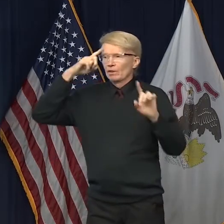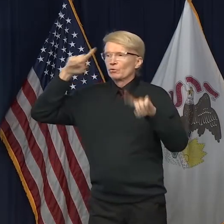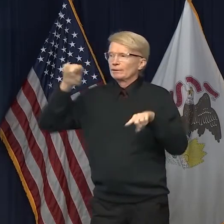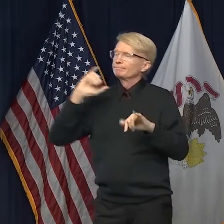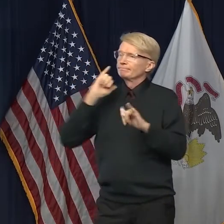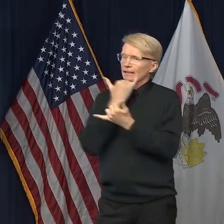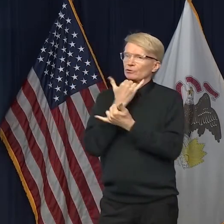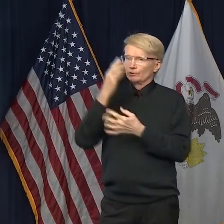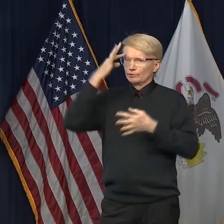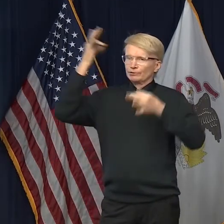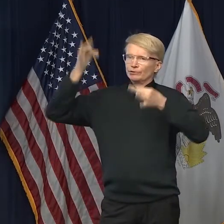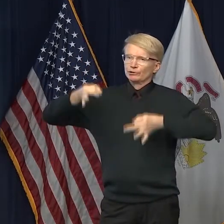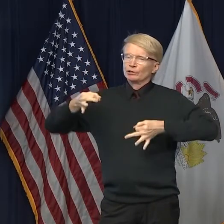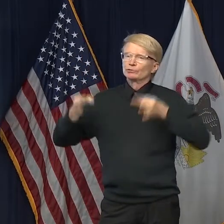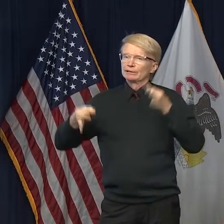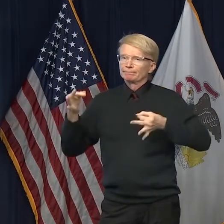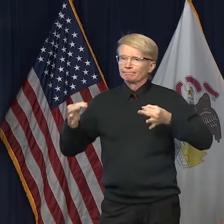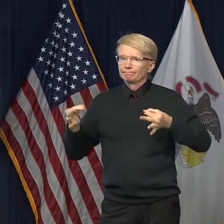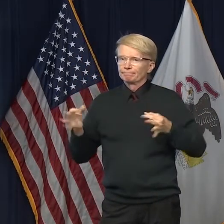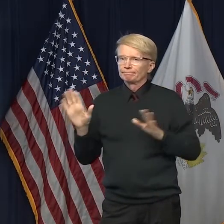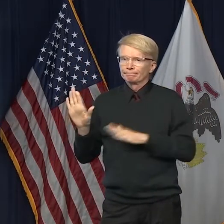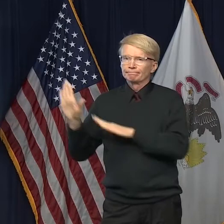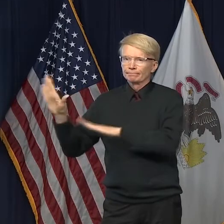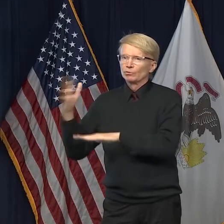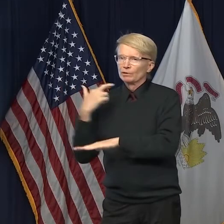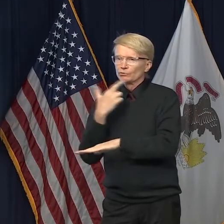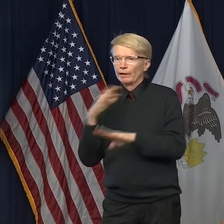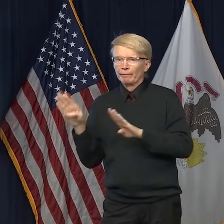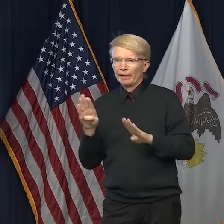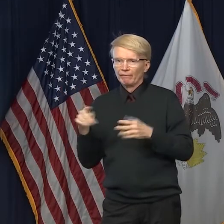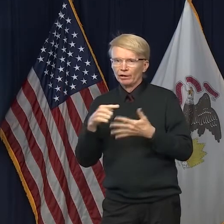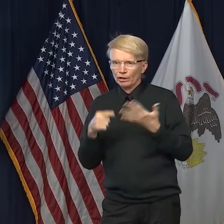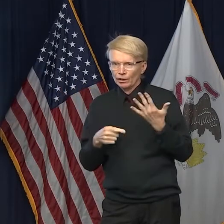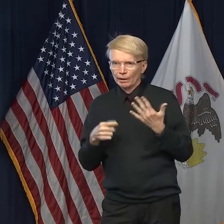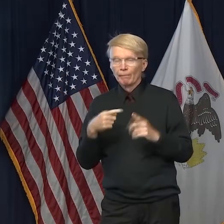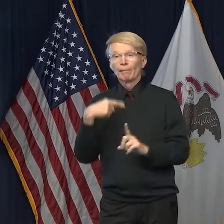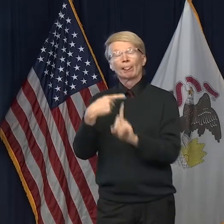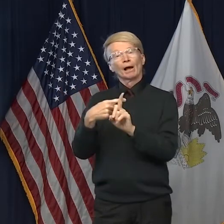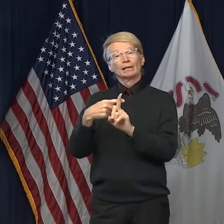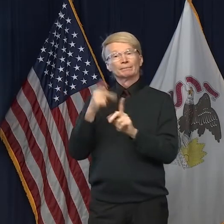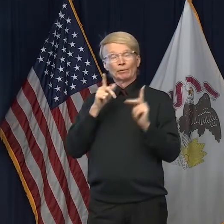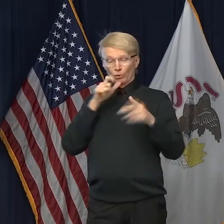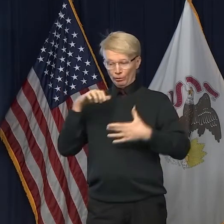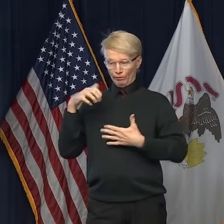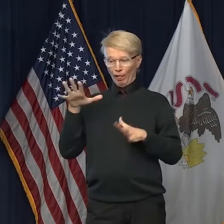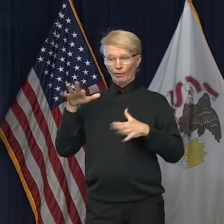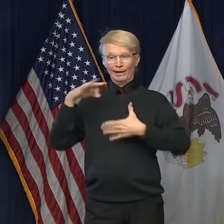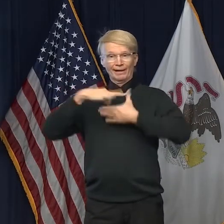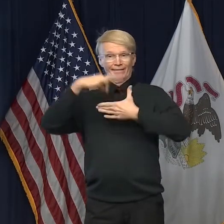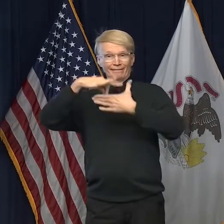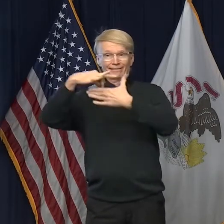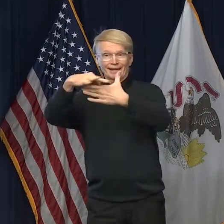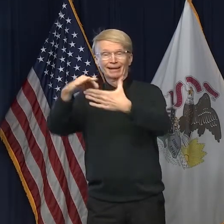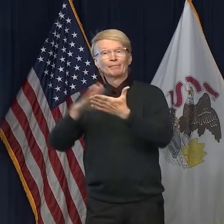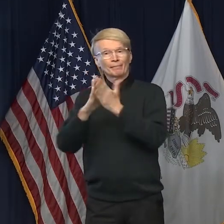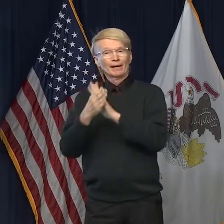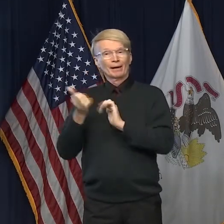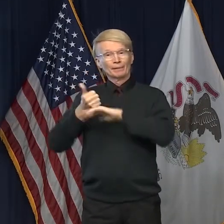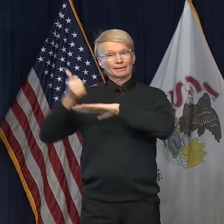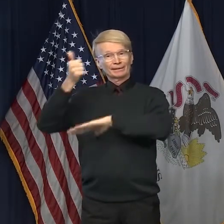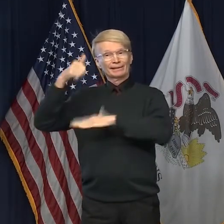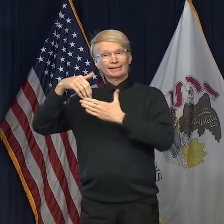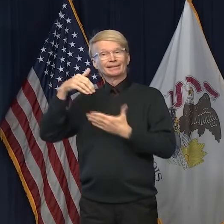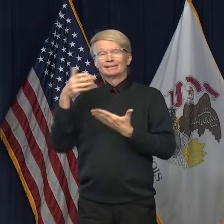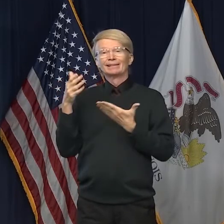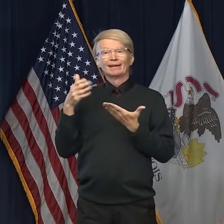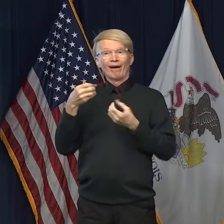judgment. I also will say that elected officials should be setting an example, not creating the